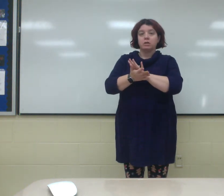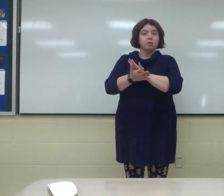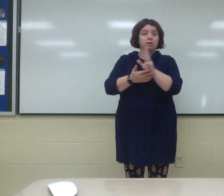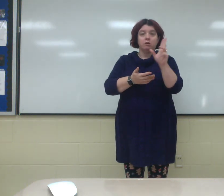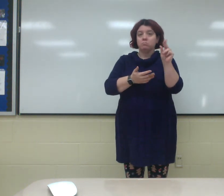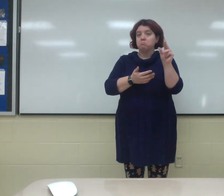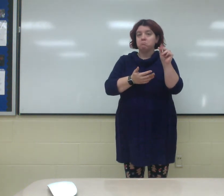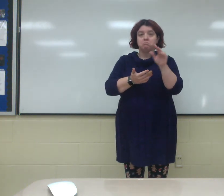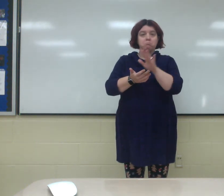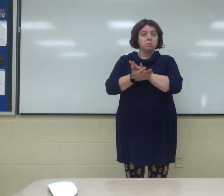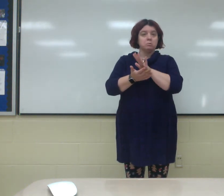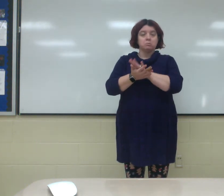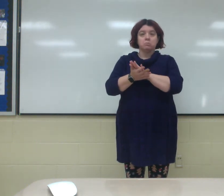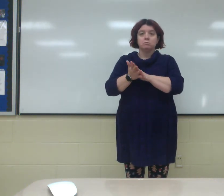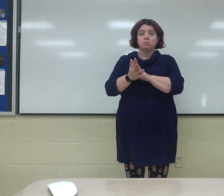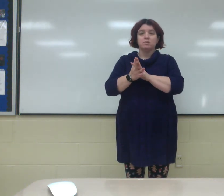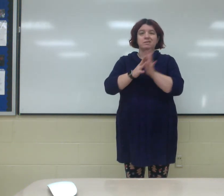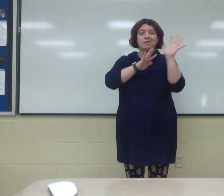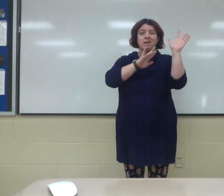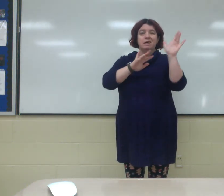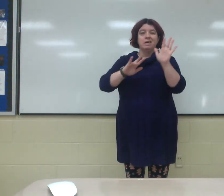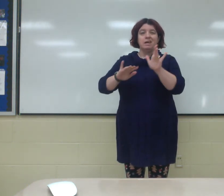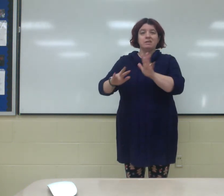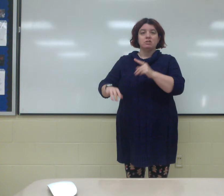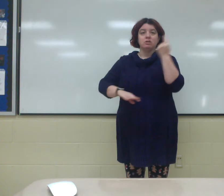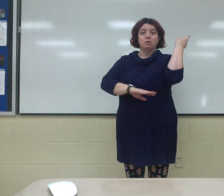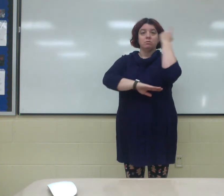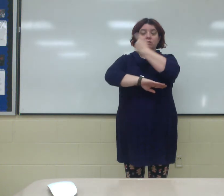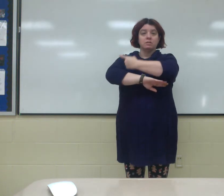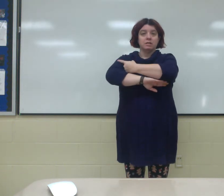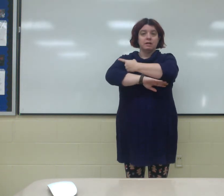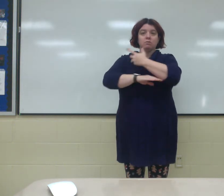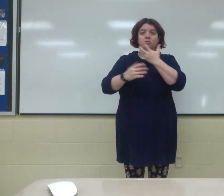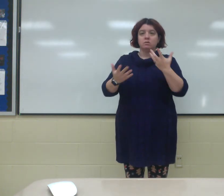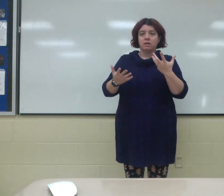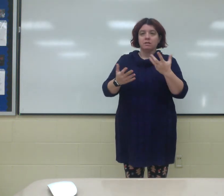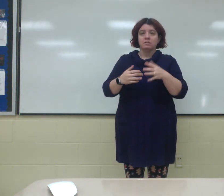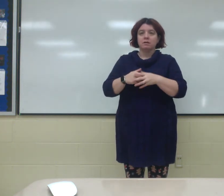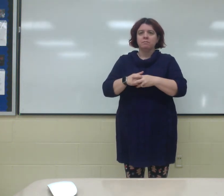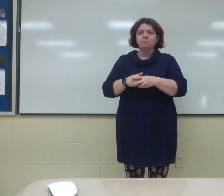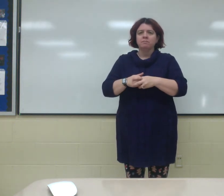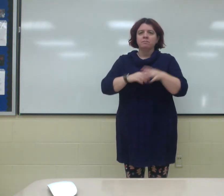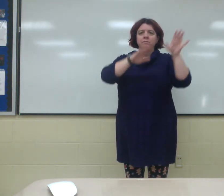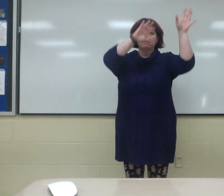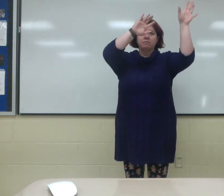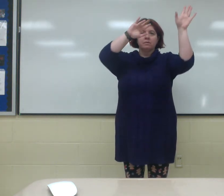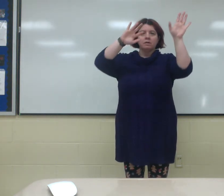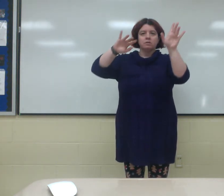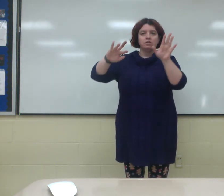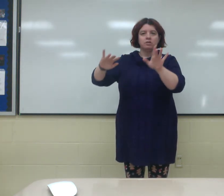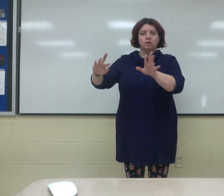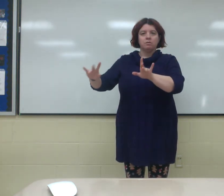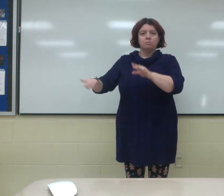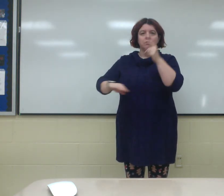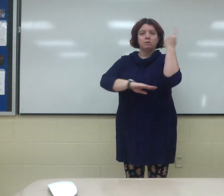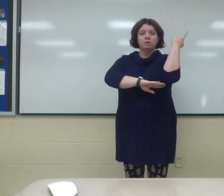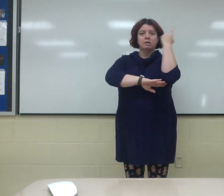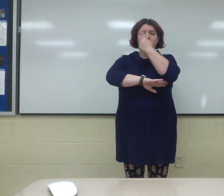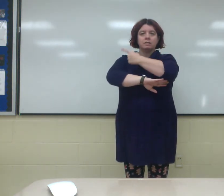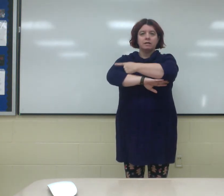your head no. No school. So if it's like a snow day, which is the next sign. Snow day.